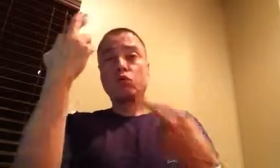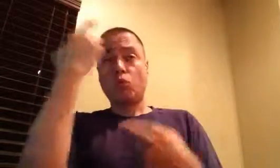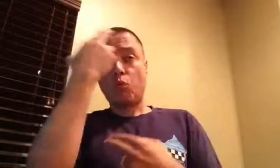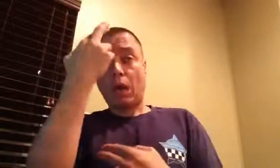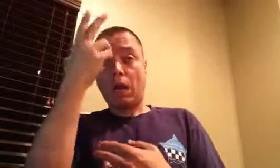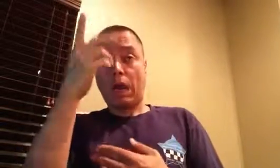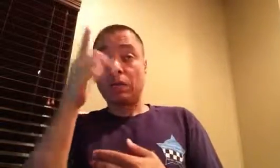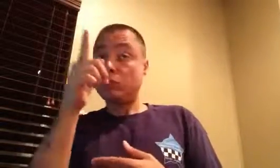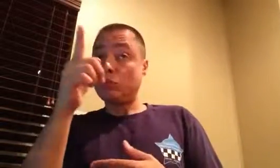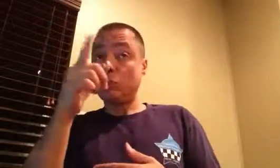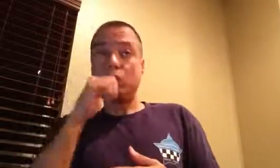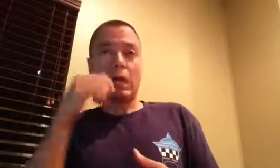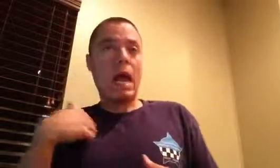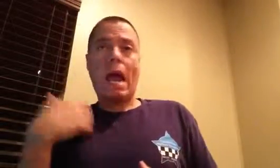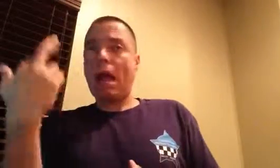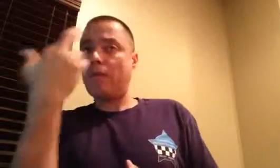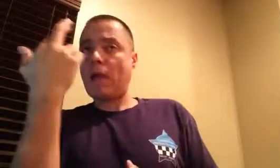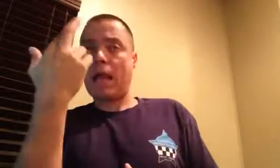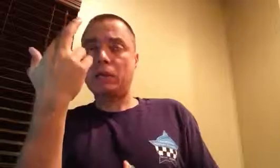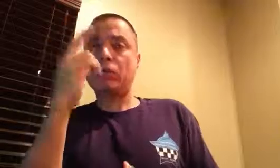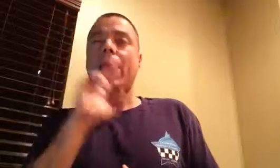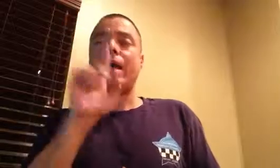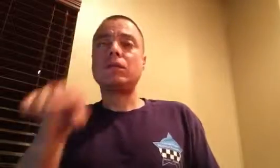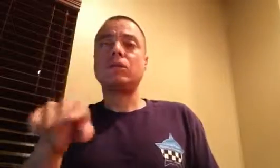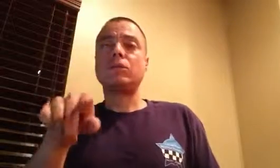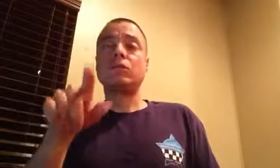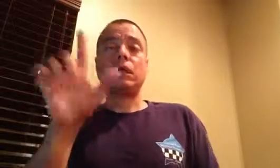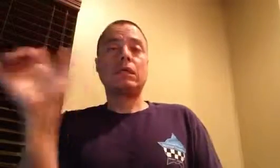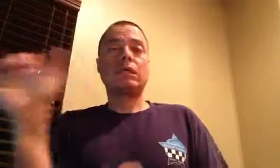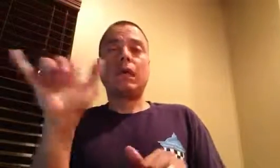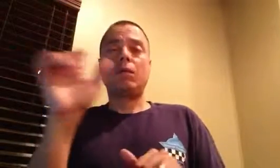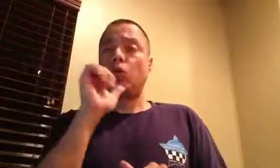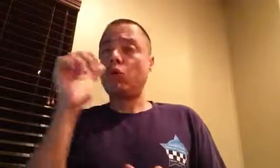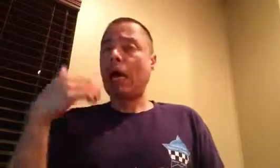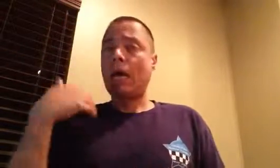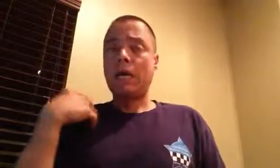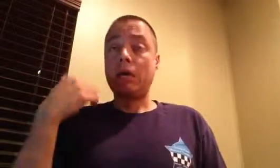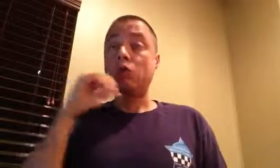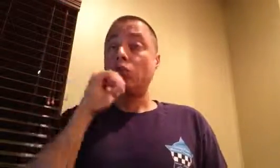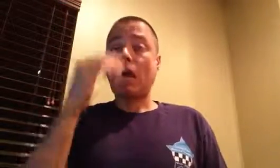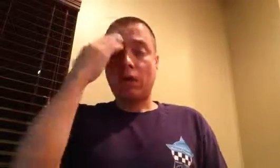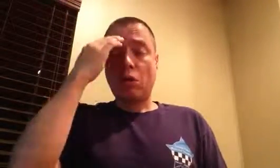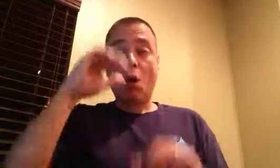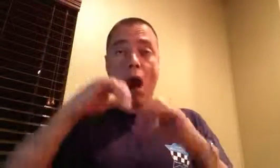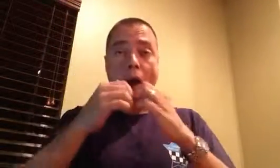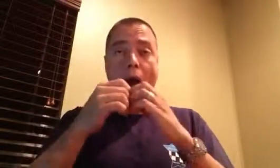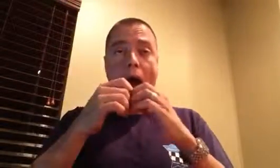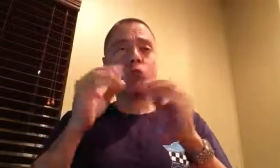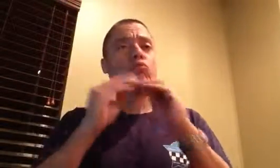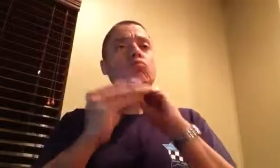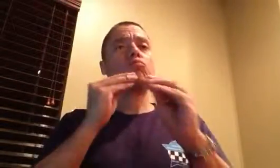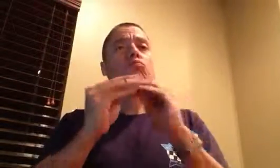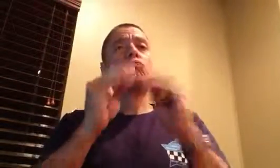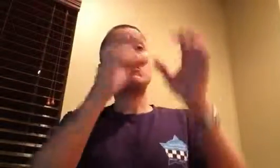you don't know how to fix the holes in our ozone layer. You don't know how to bring the salmon back up